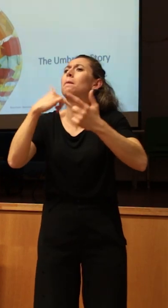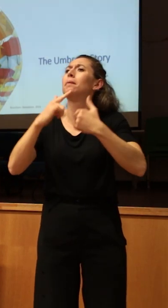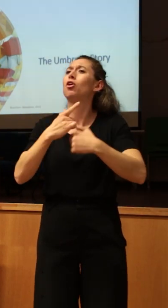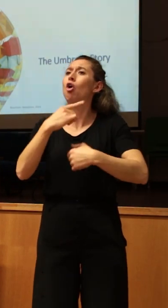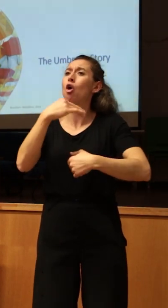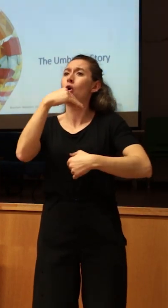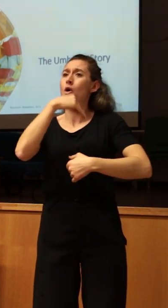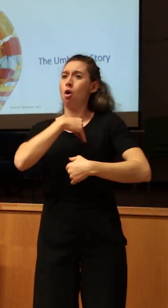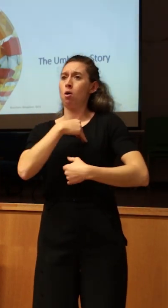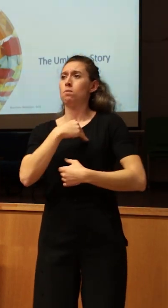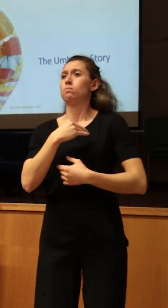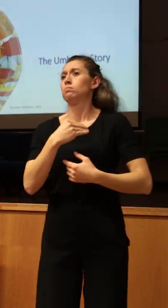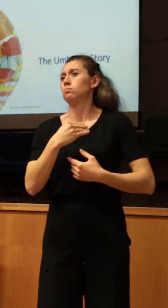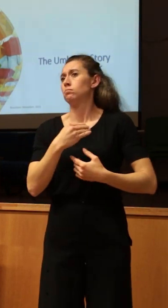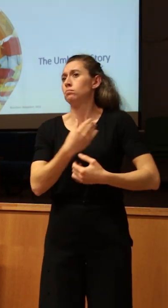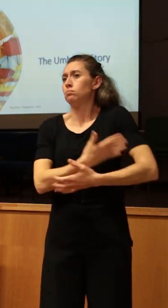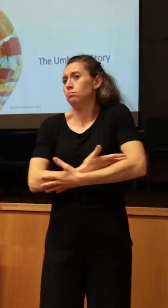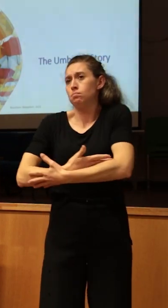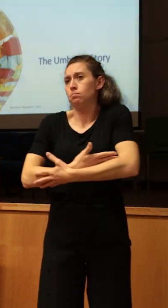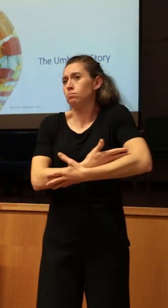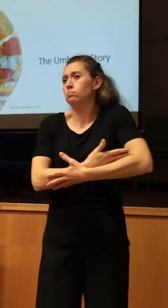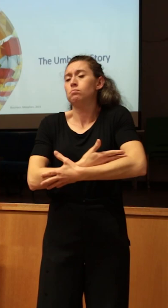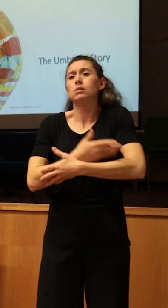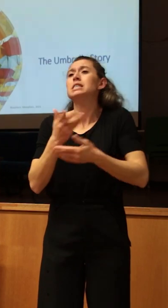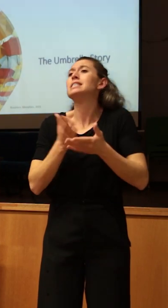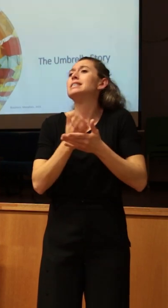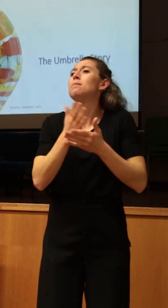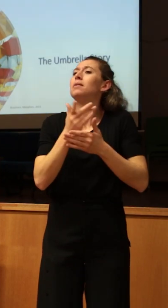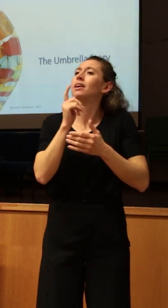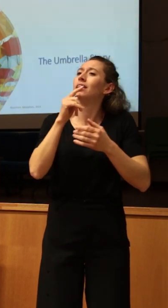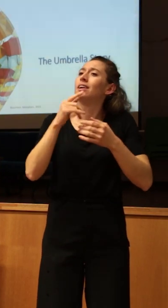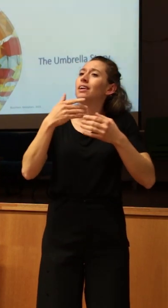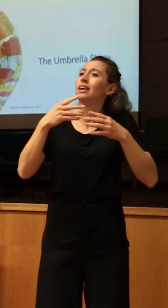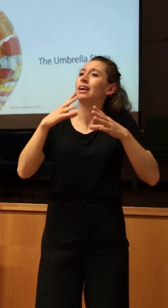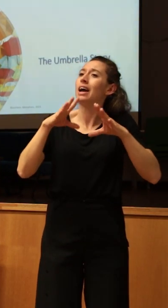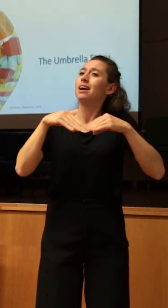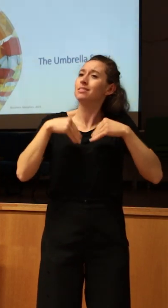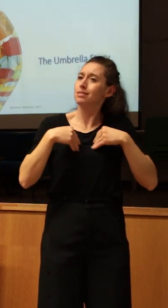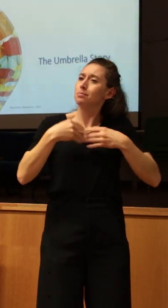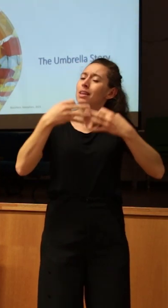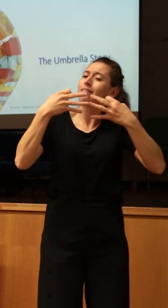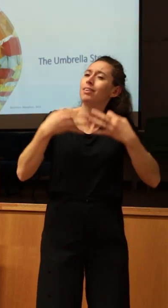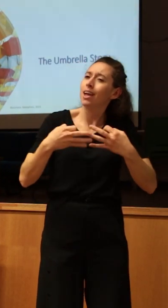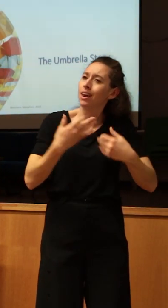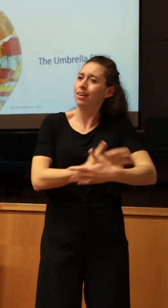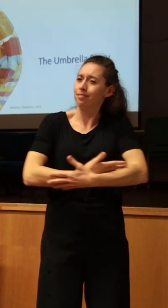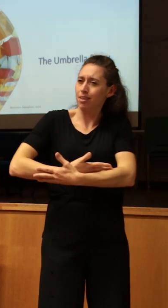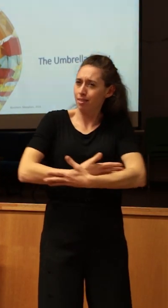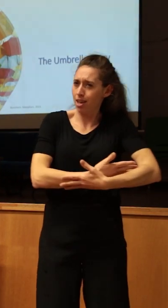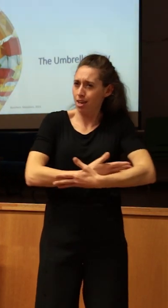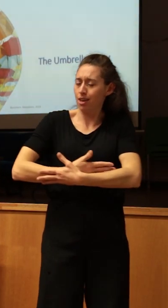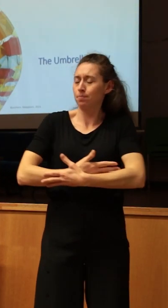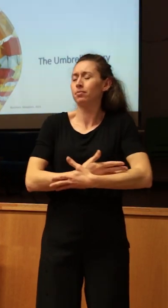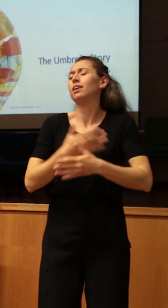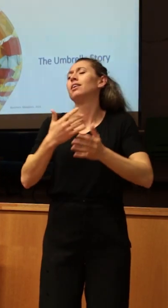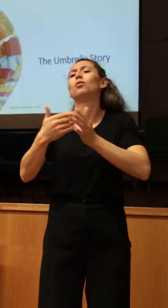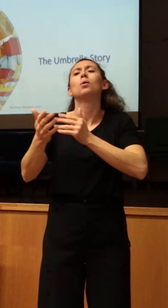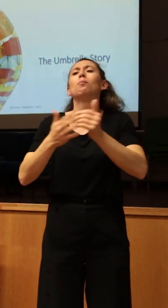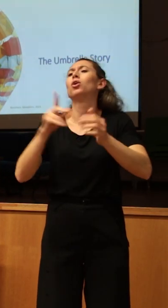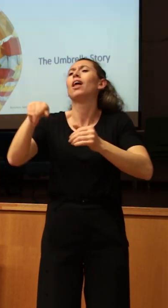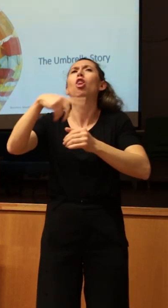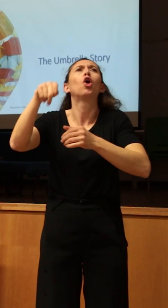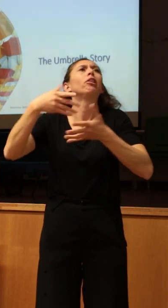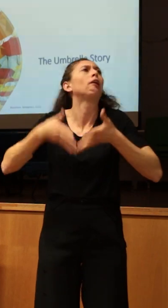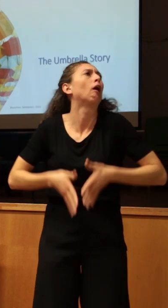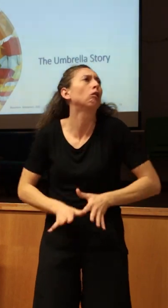always like the same. It's like yeah, and it's warm. Siempre es cálida. Yeah, and it's no matter where the baby is born. Y no importa dónde el